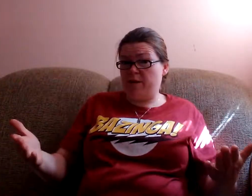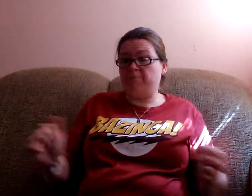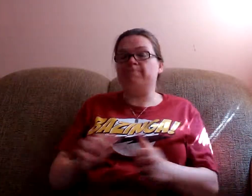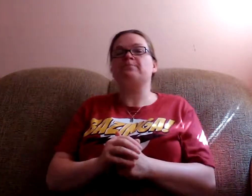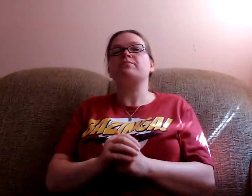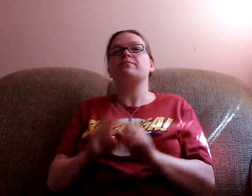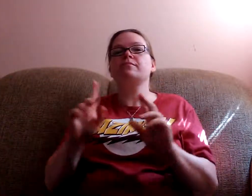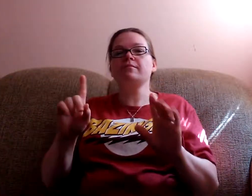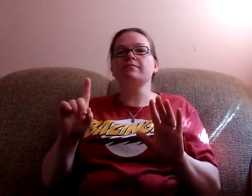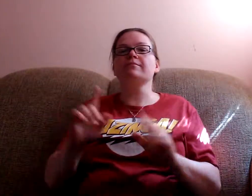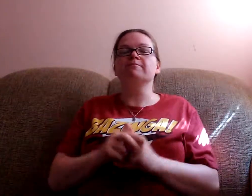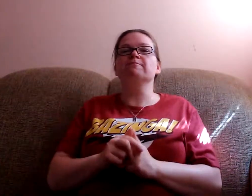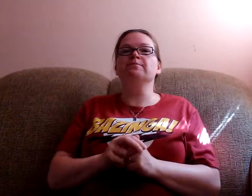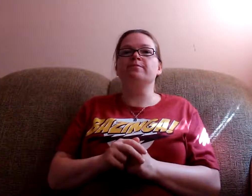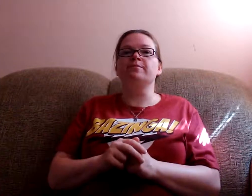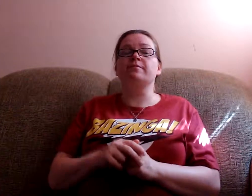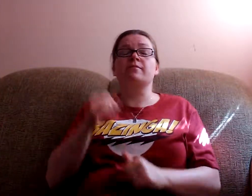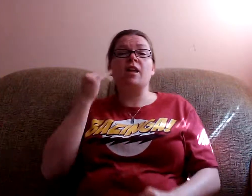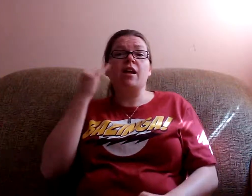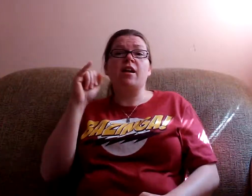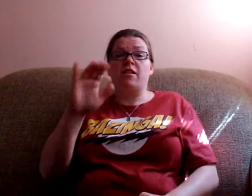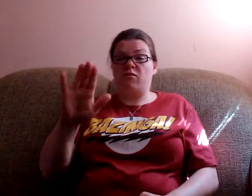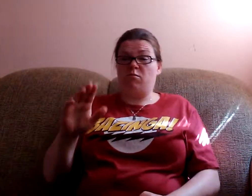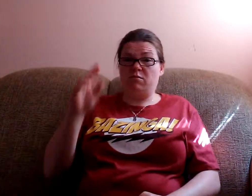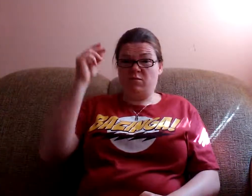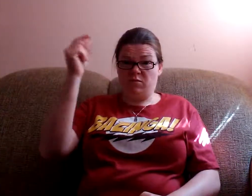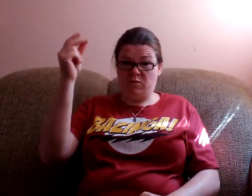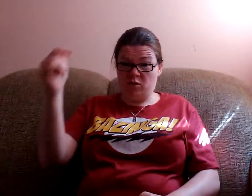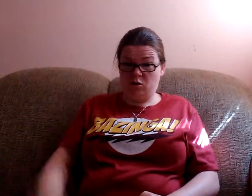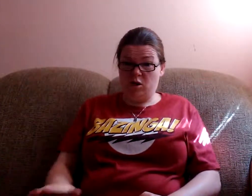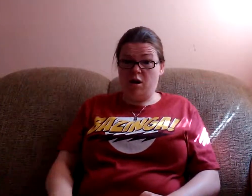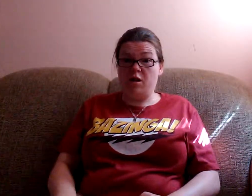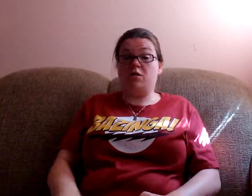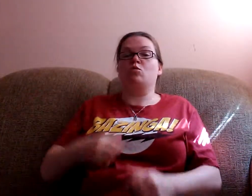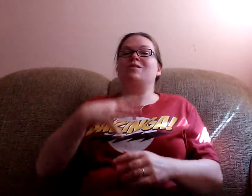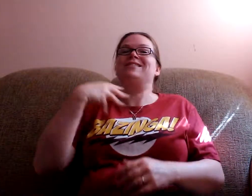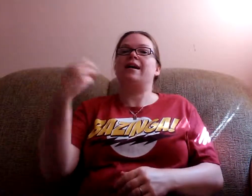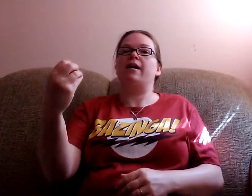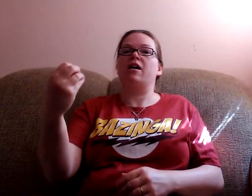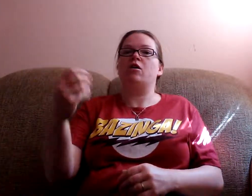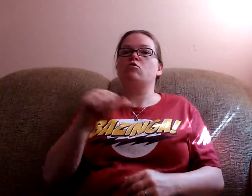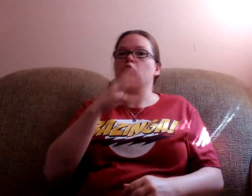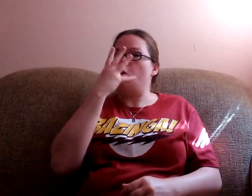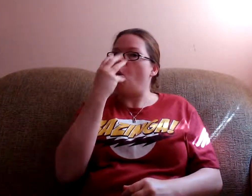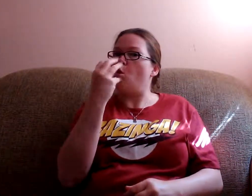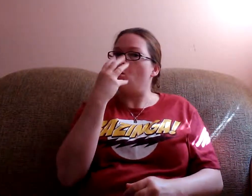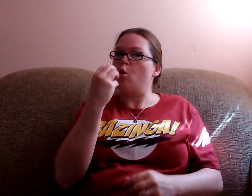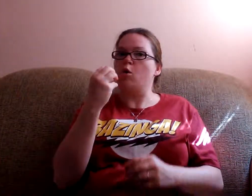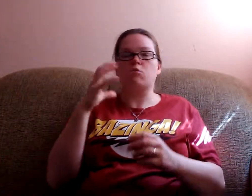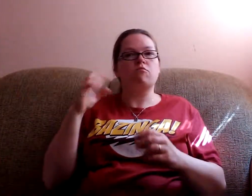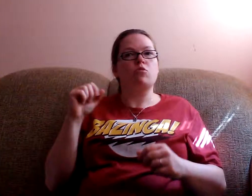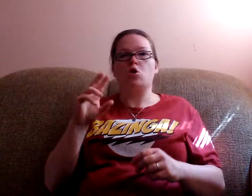If your dog was outside of your property without a muzzle, you paid a fine. If your duck was caught wandering in the road, you paid a